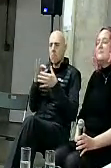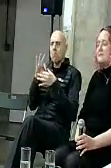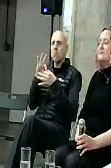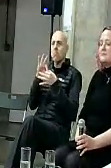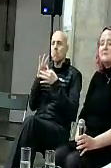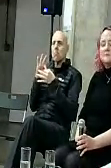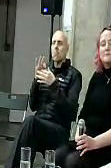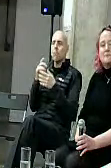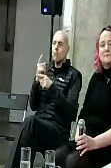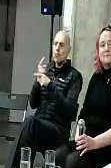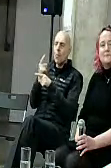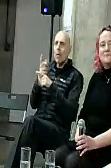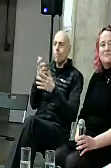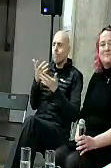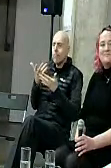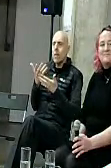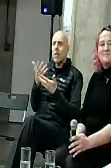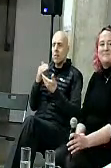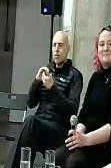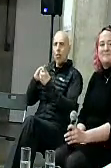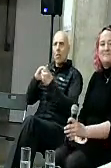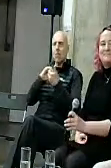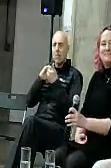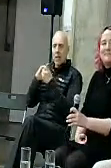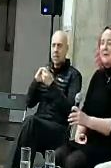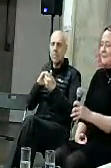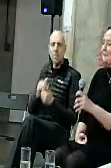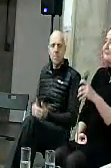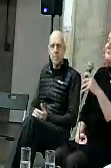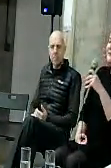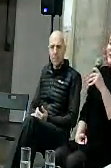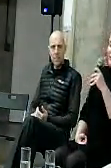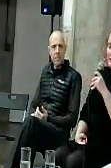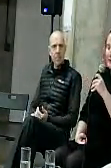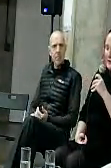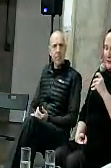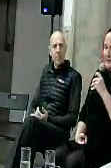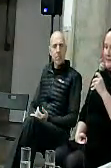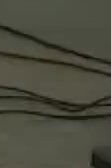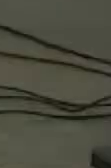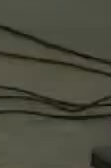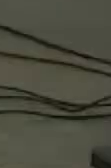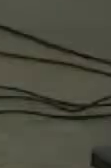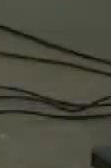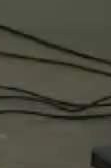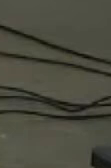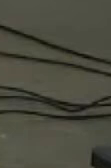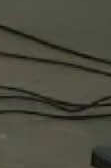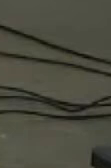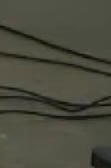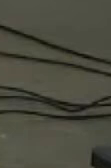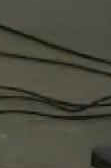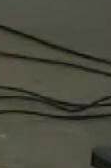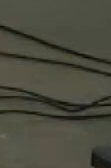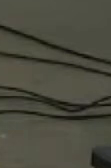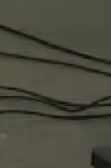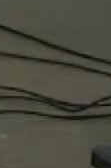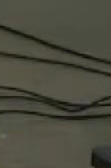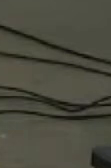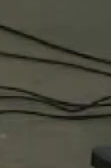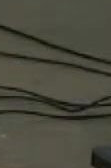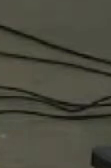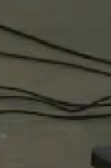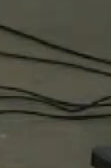justice in terms of what happened to Pip? So Pip always felt